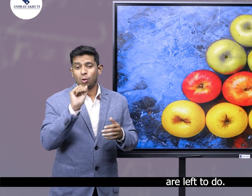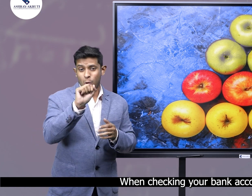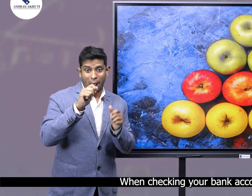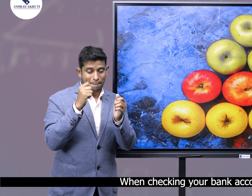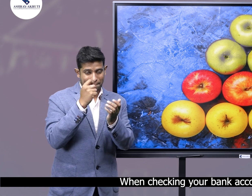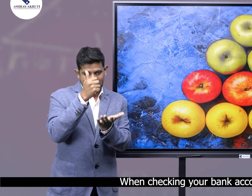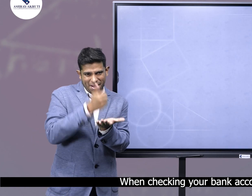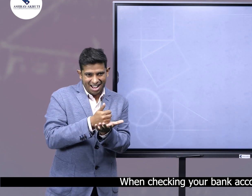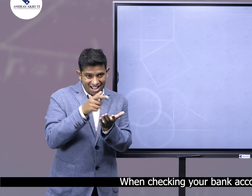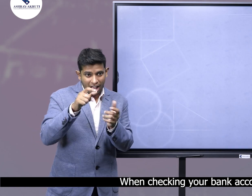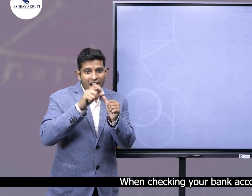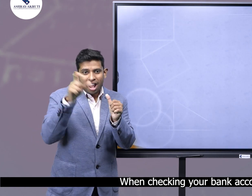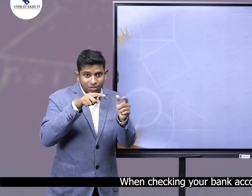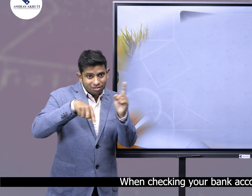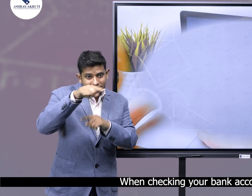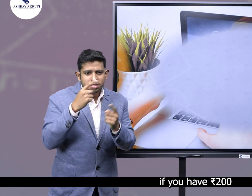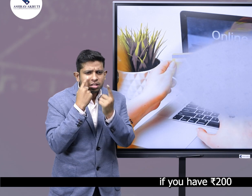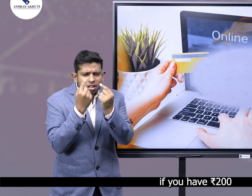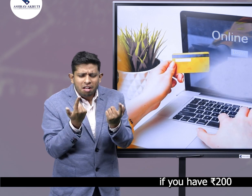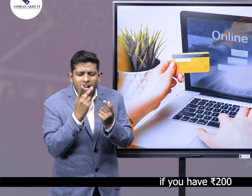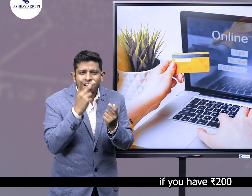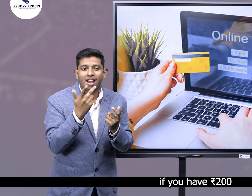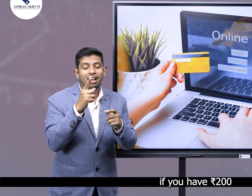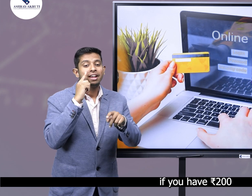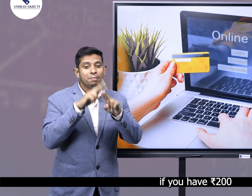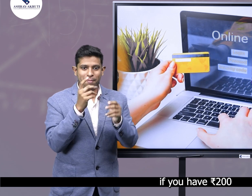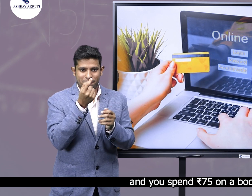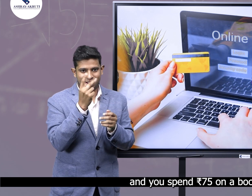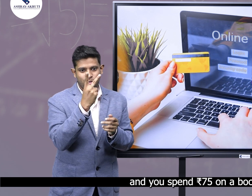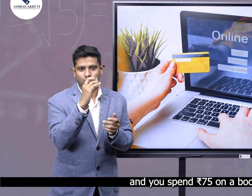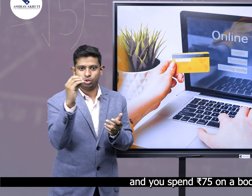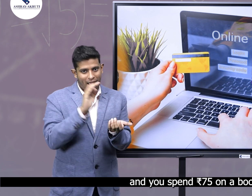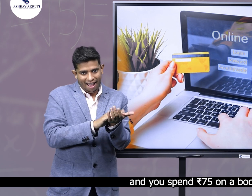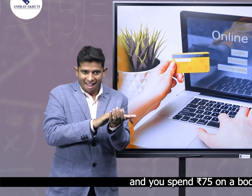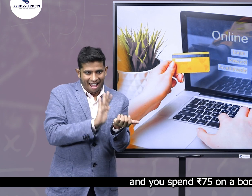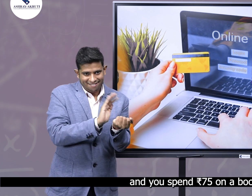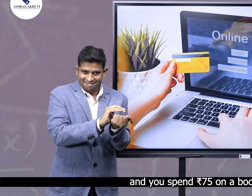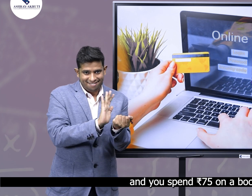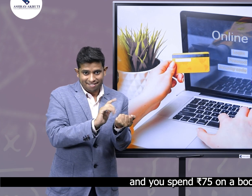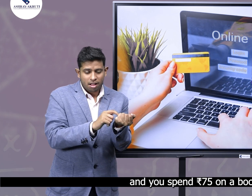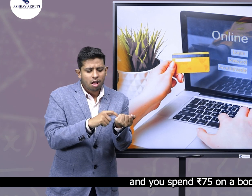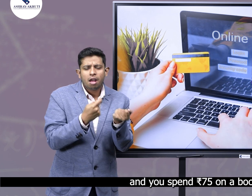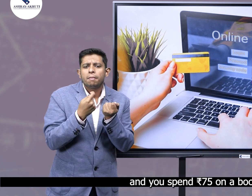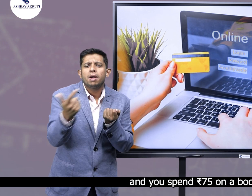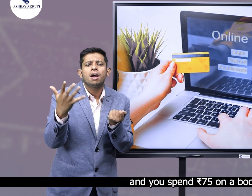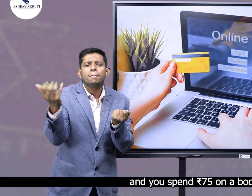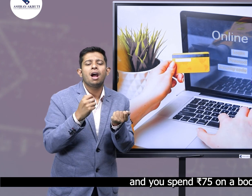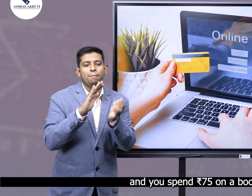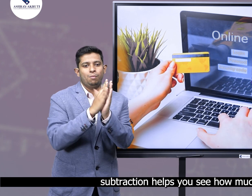When checking your bank account, if you have rupees 200 and you spend rupees 75 on a book,